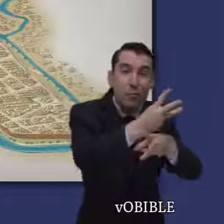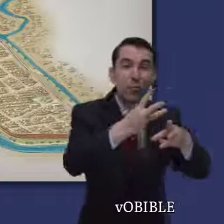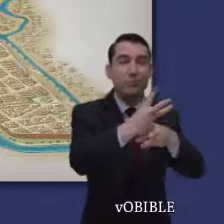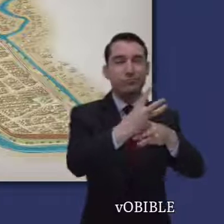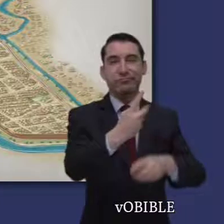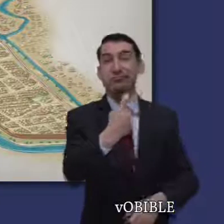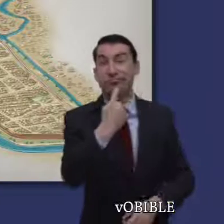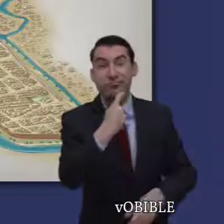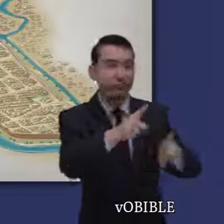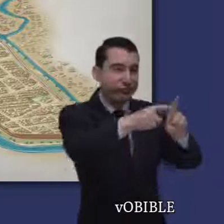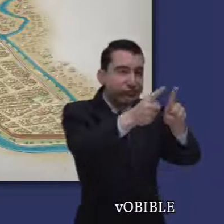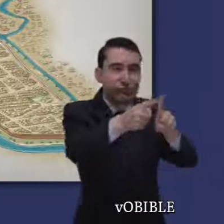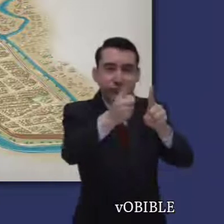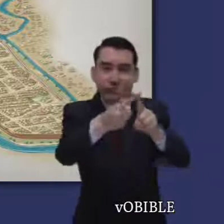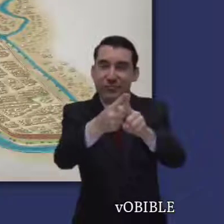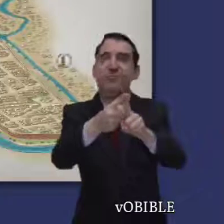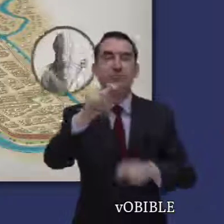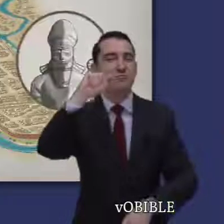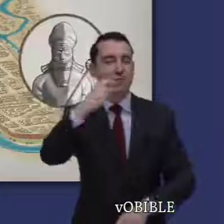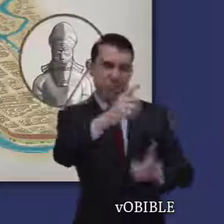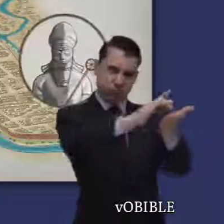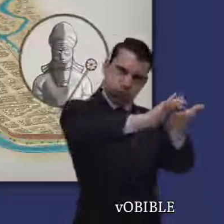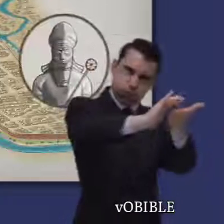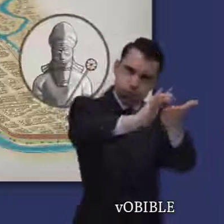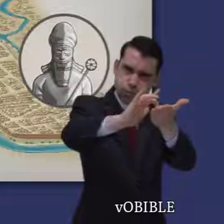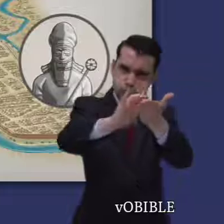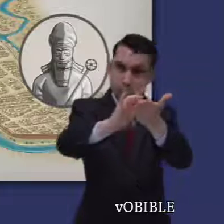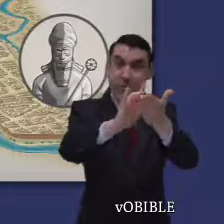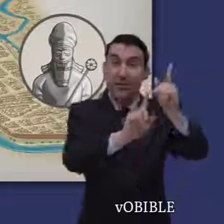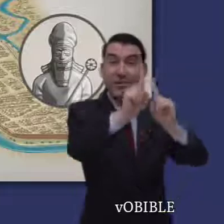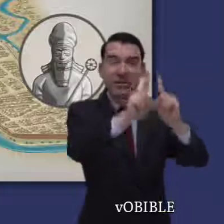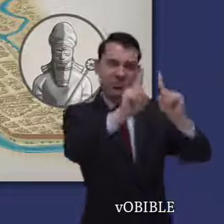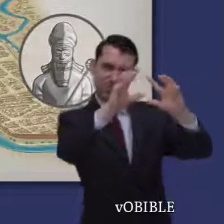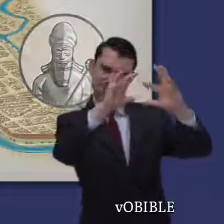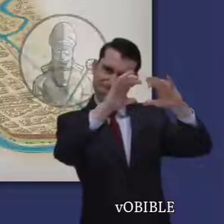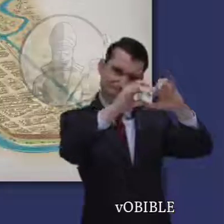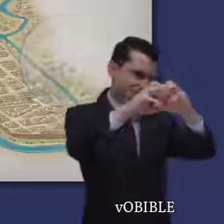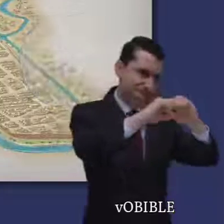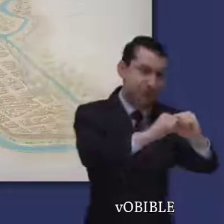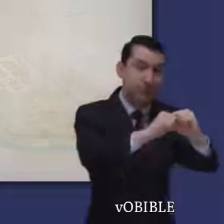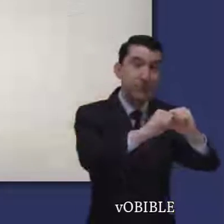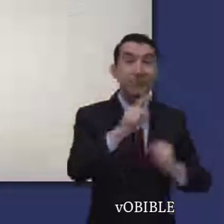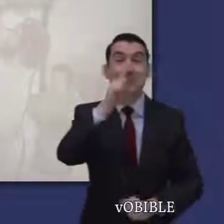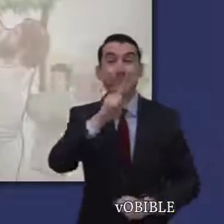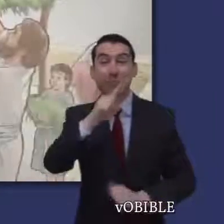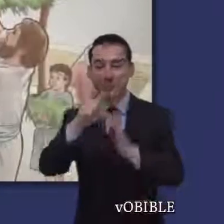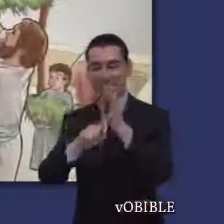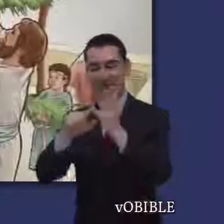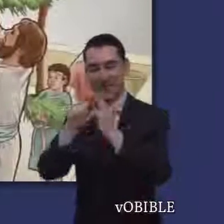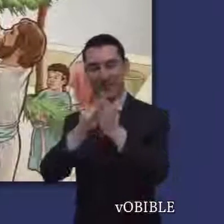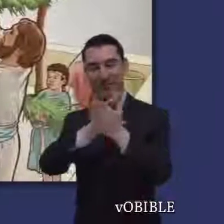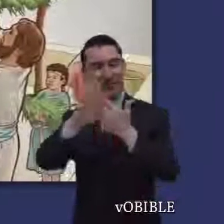its collection of pagan gods made of wood, stone, and metal, will be completely destroyed. This is